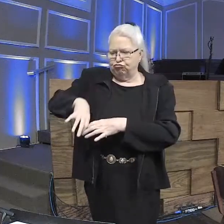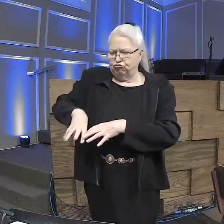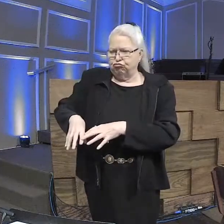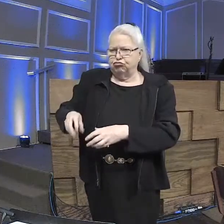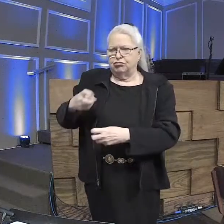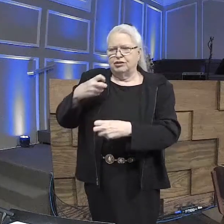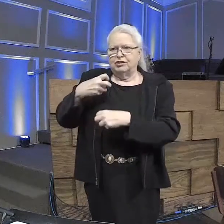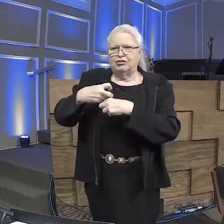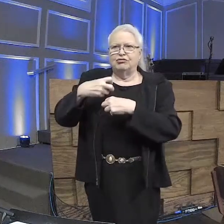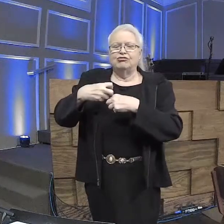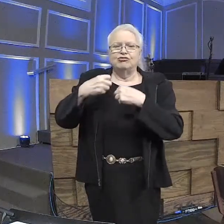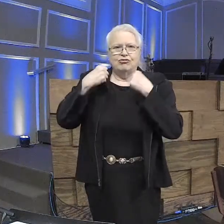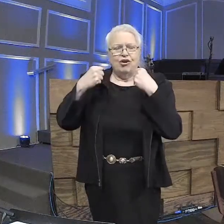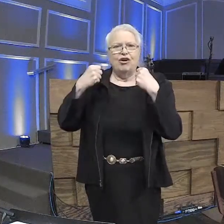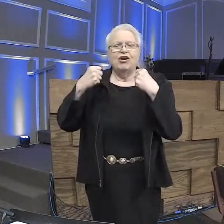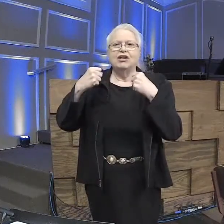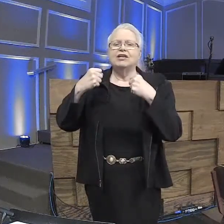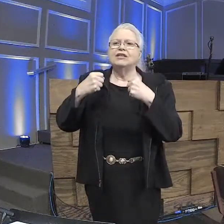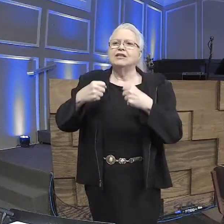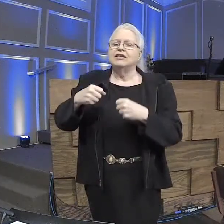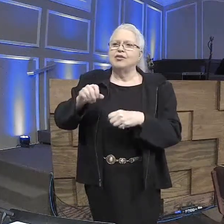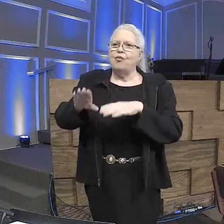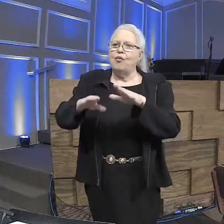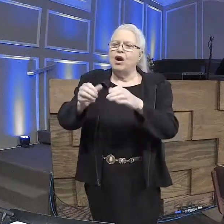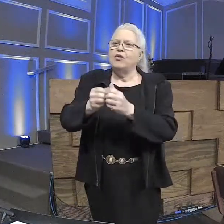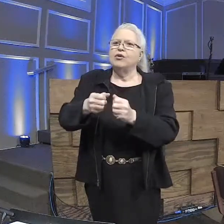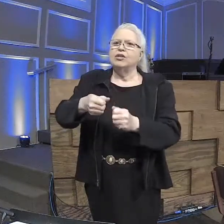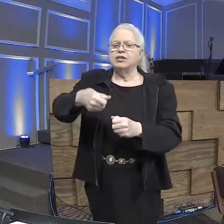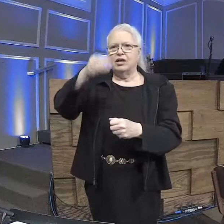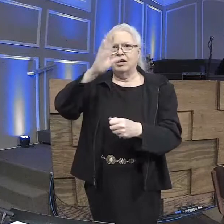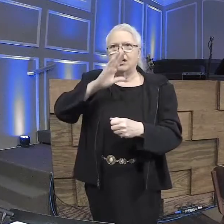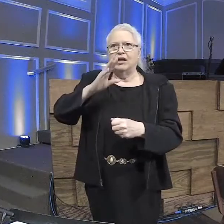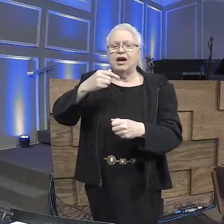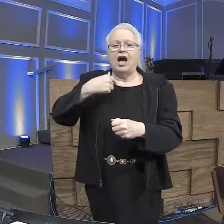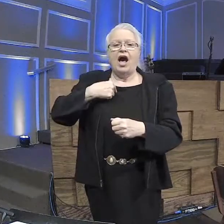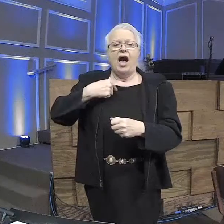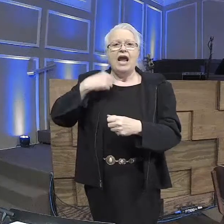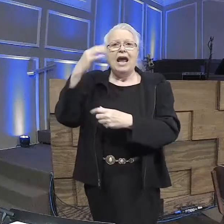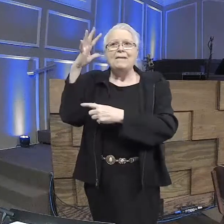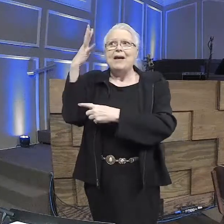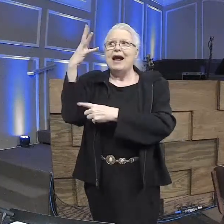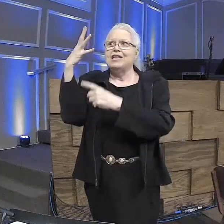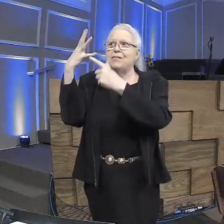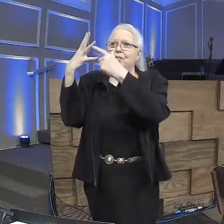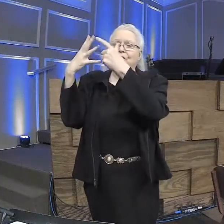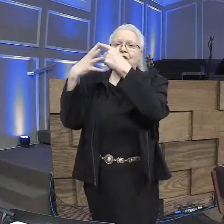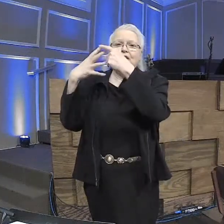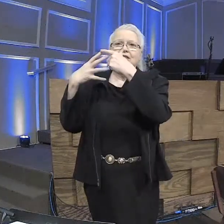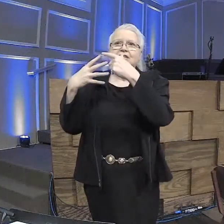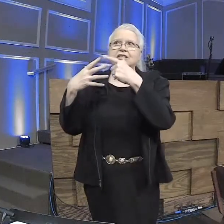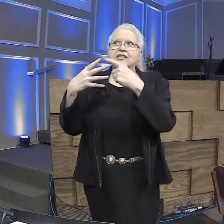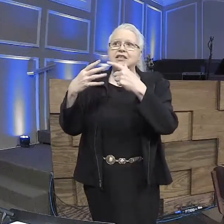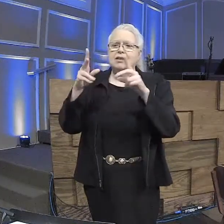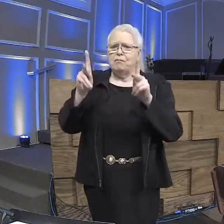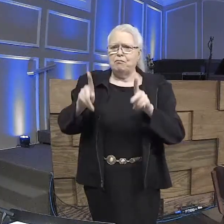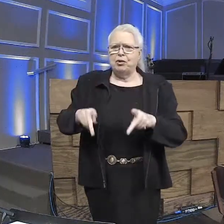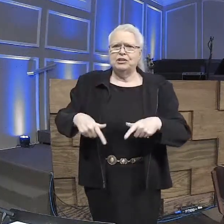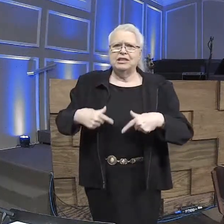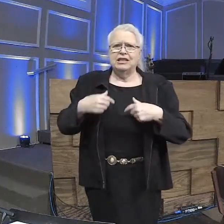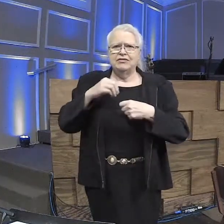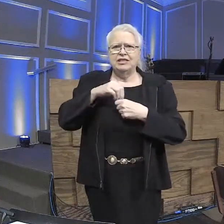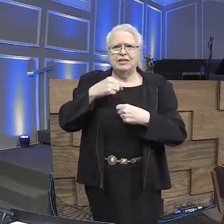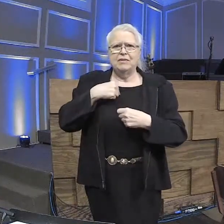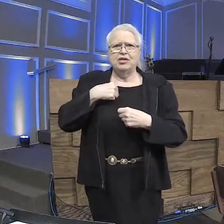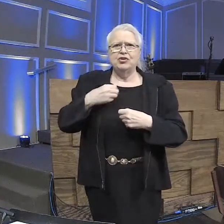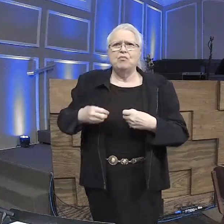God. As Jesus said, I am the vine, you the branches. He that abides in me and I in him, the same brings forth much fruit. For without me, you